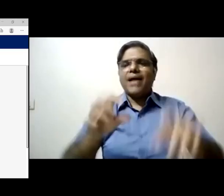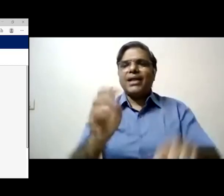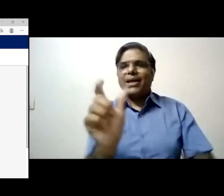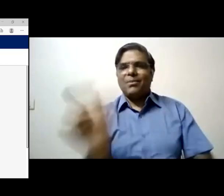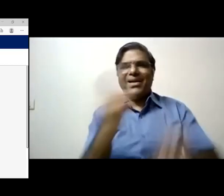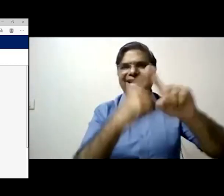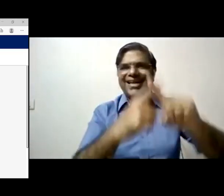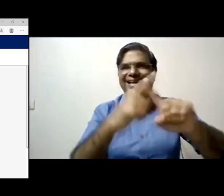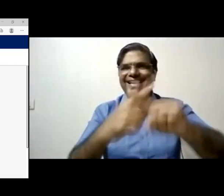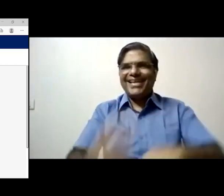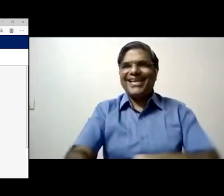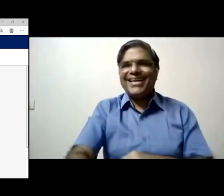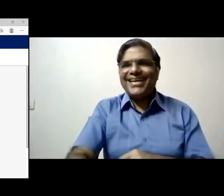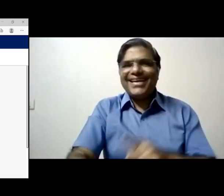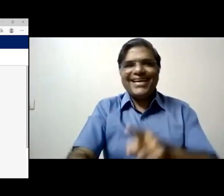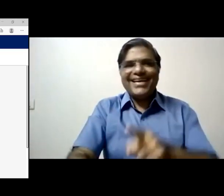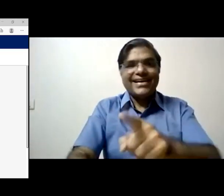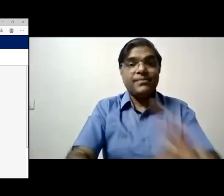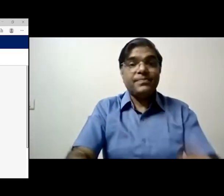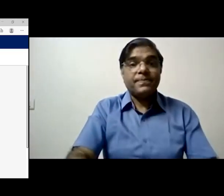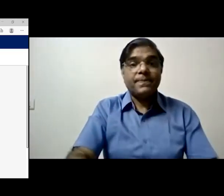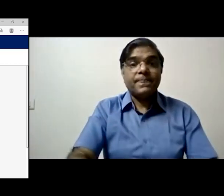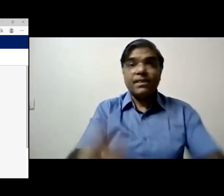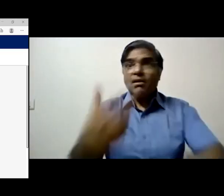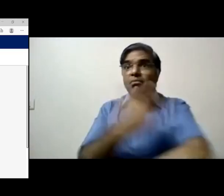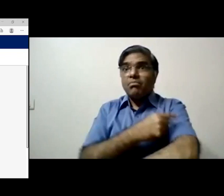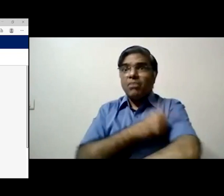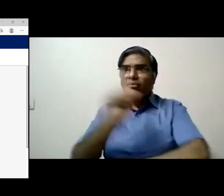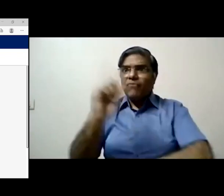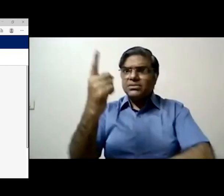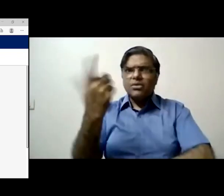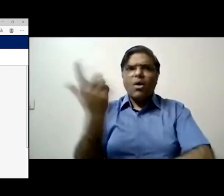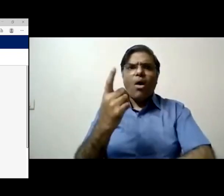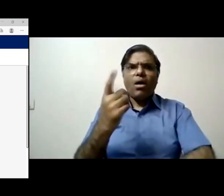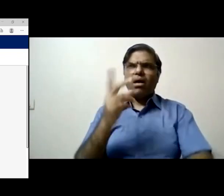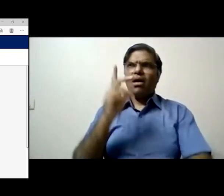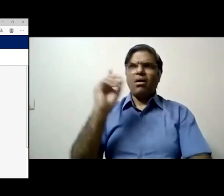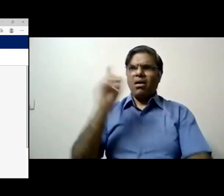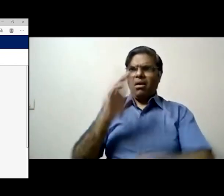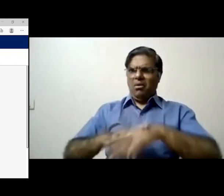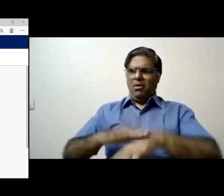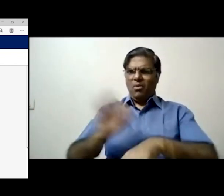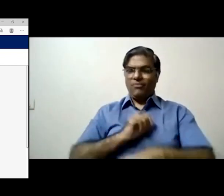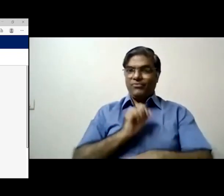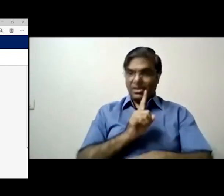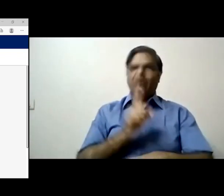I have put the ID number over there, Aadhaar number. It's showing through XX, right?